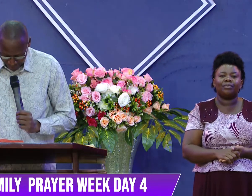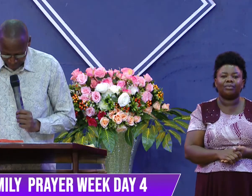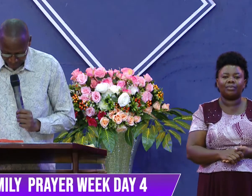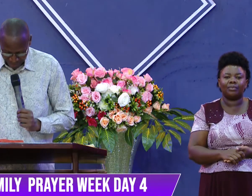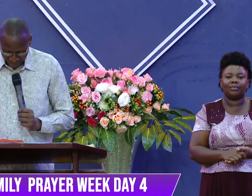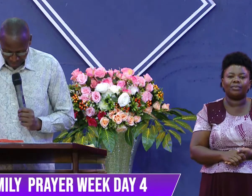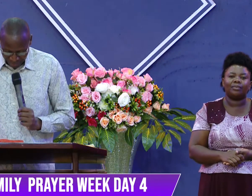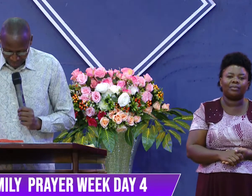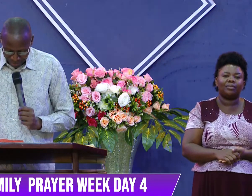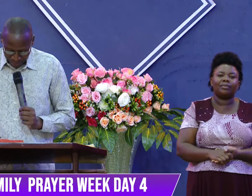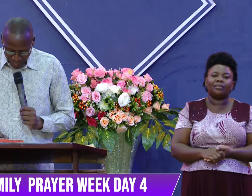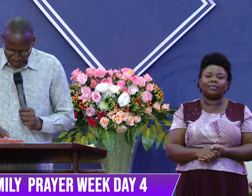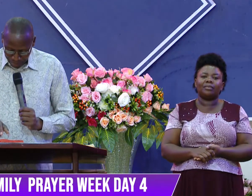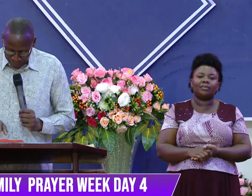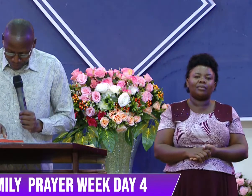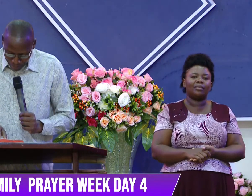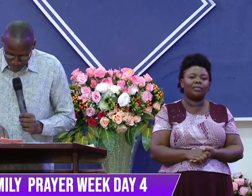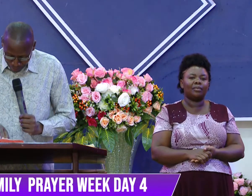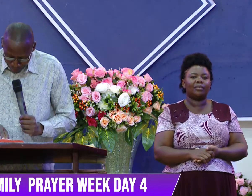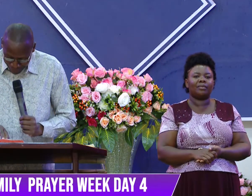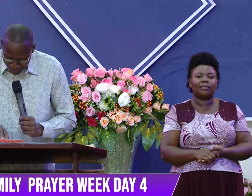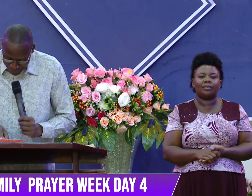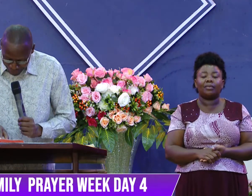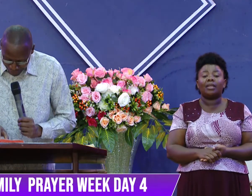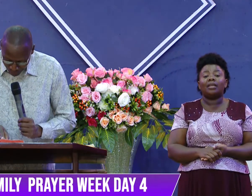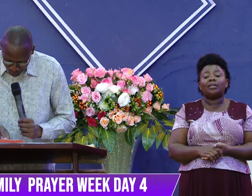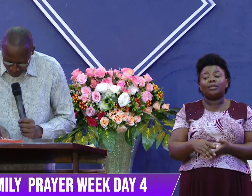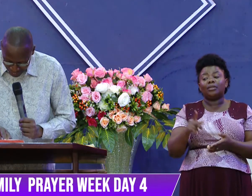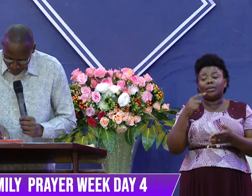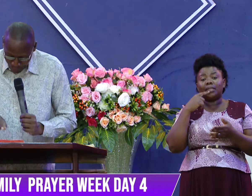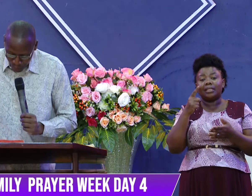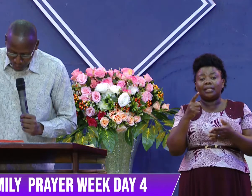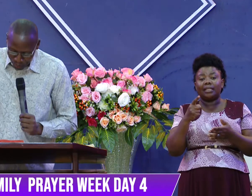with thorns like that animal. He